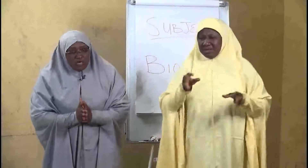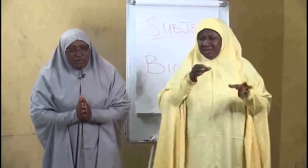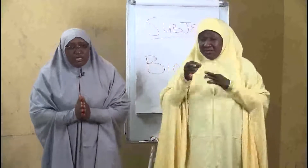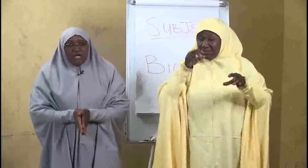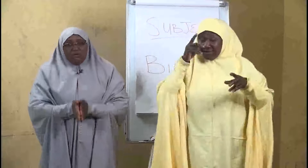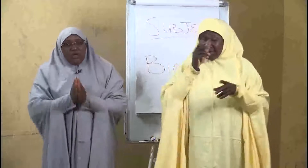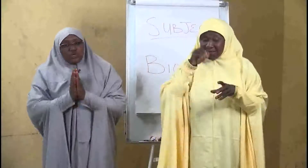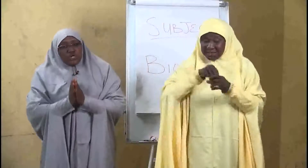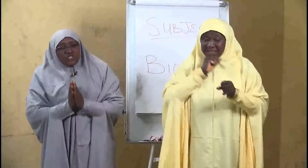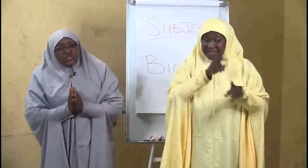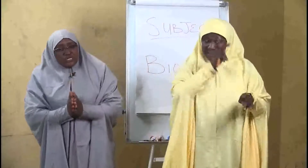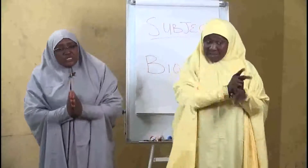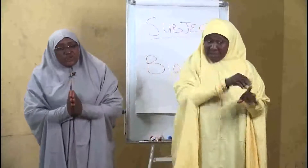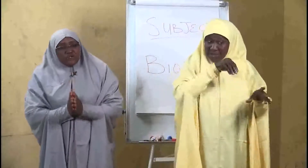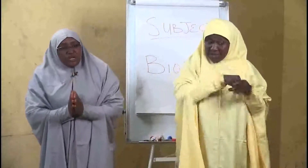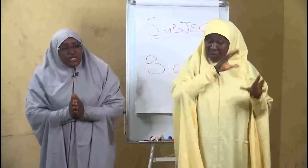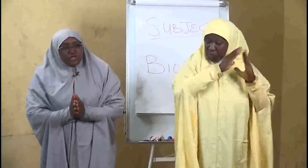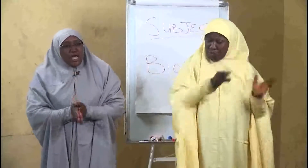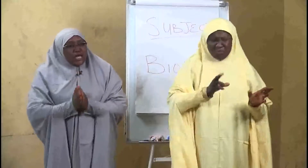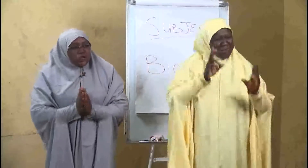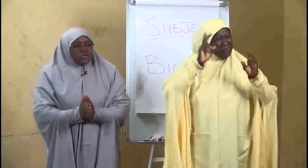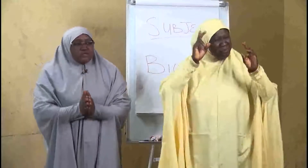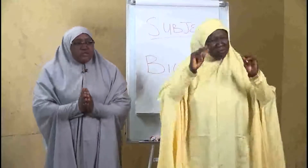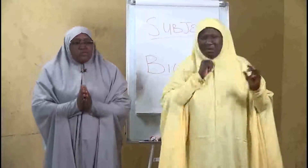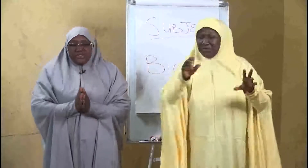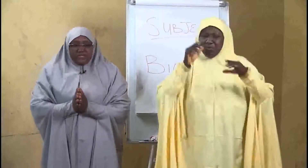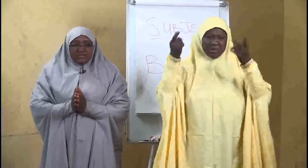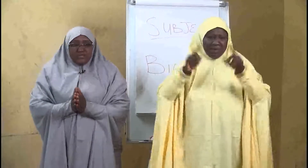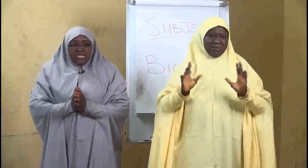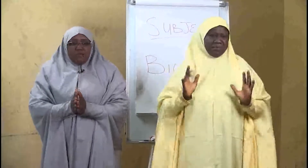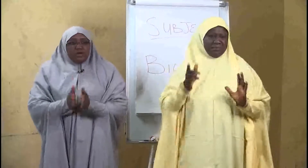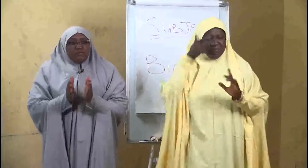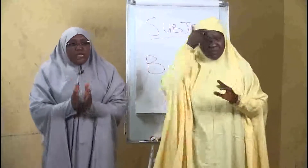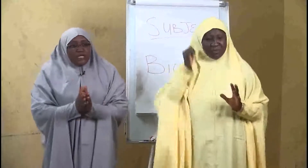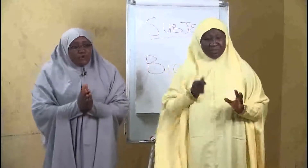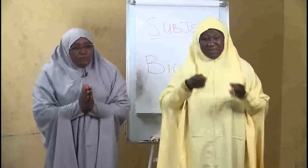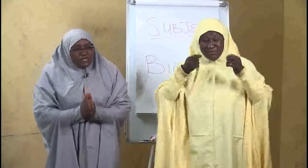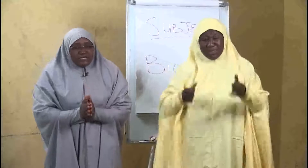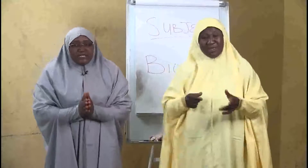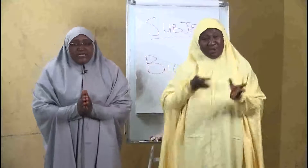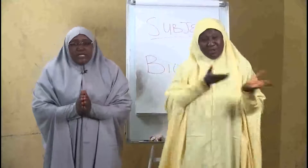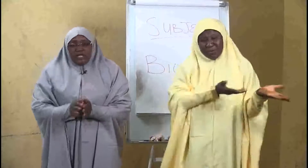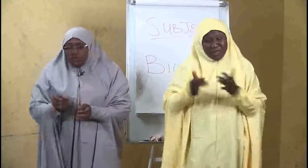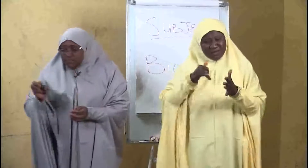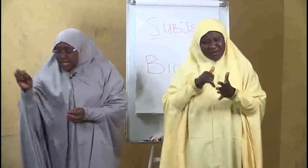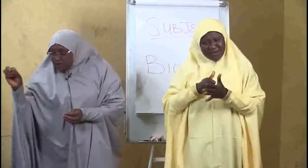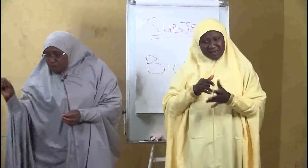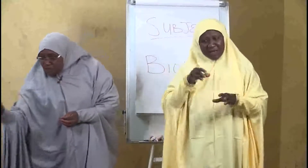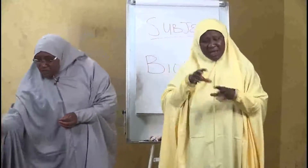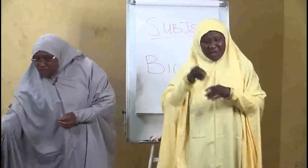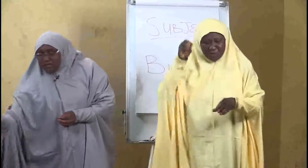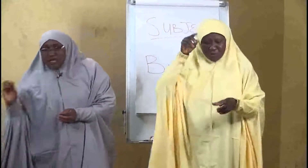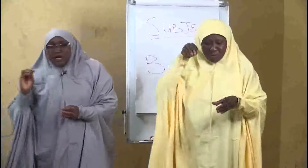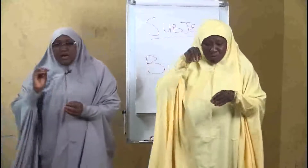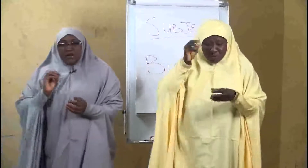going to germinate because conditions necessary for germination are not present. But immediately you pick the seed, you decide to put